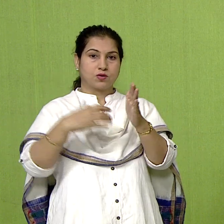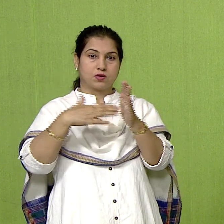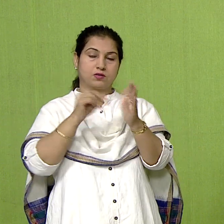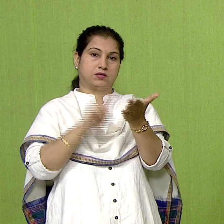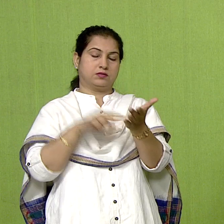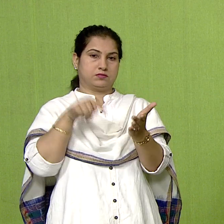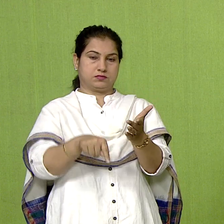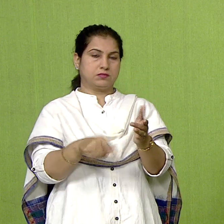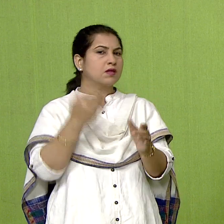in the year